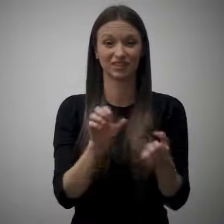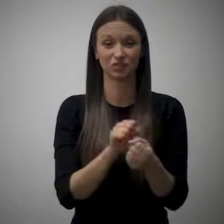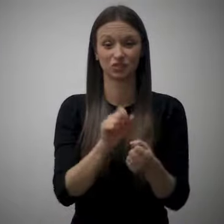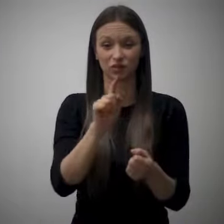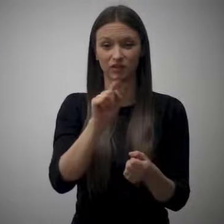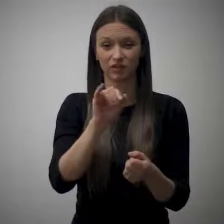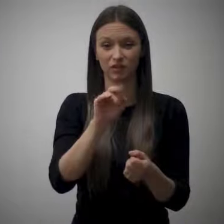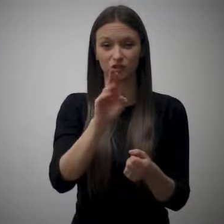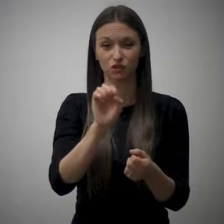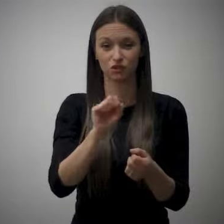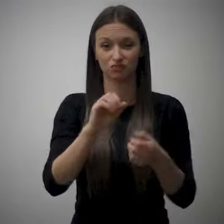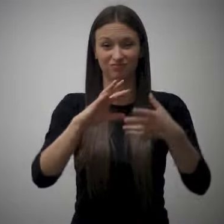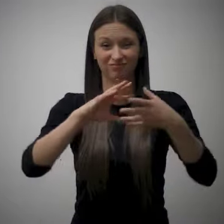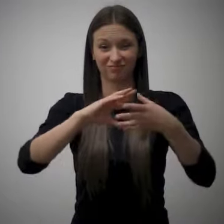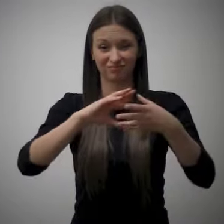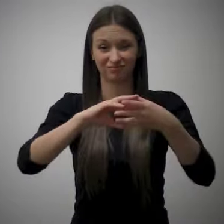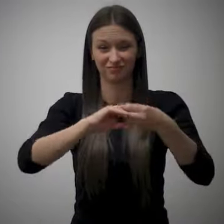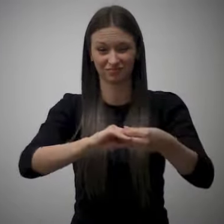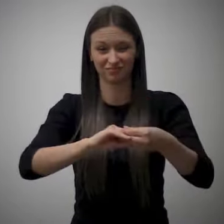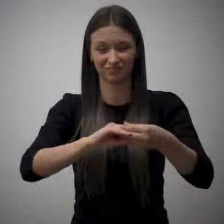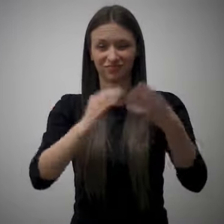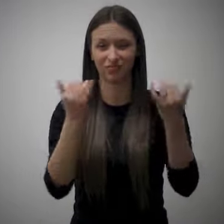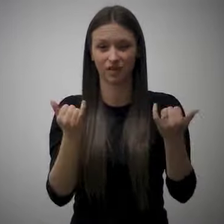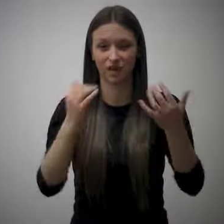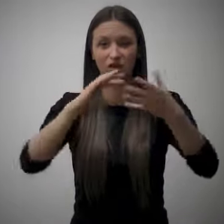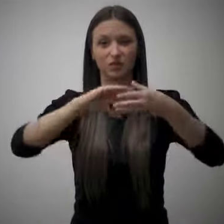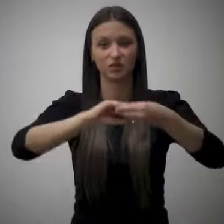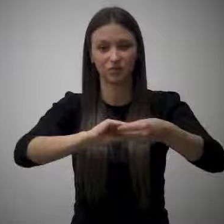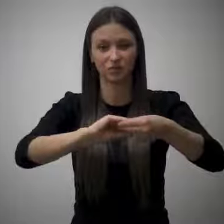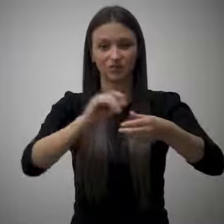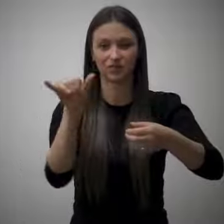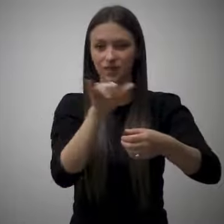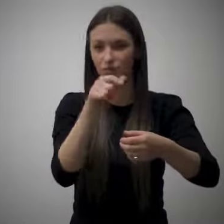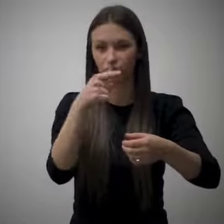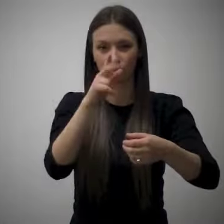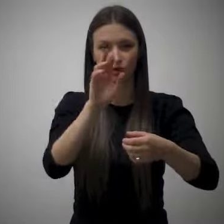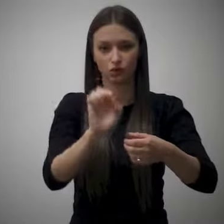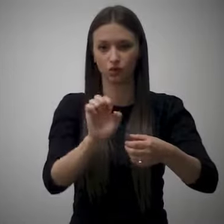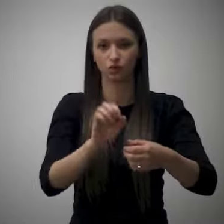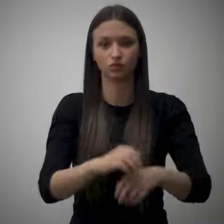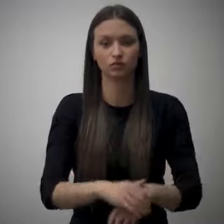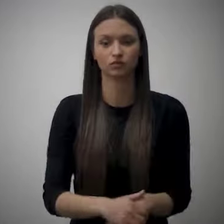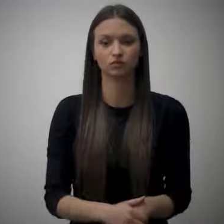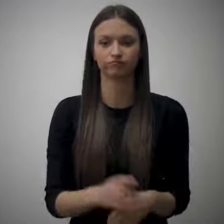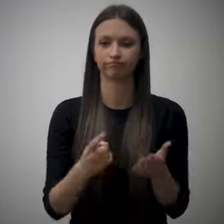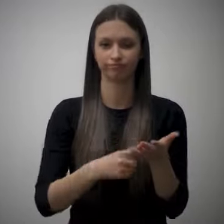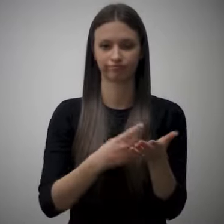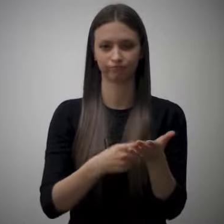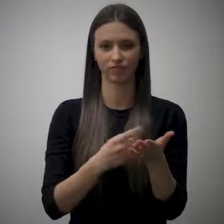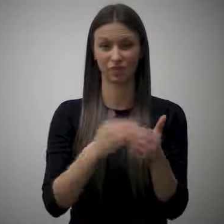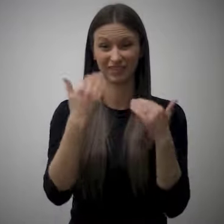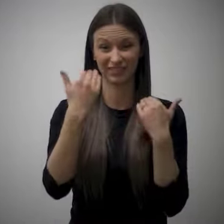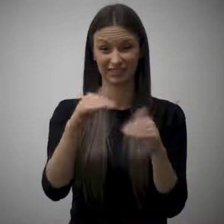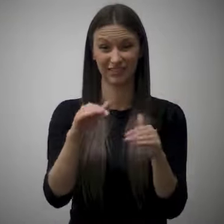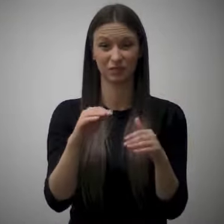The damaged tissue literally becomes glued together, sometimes limiting